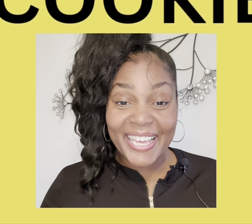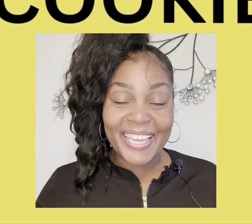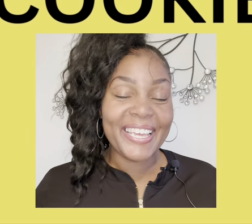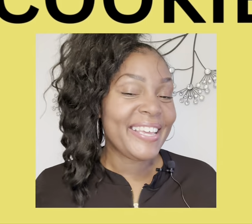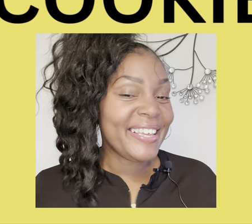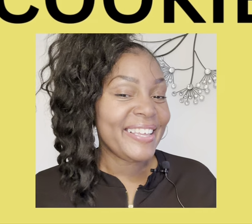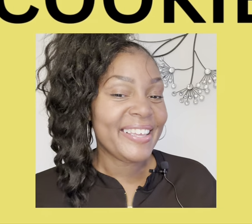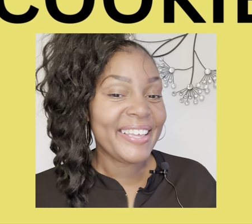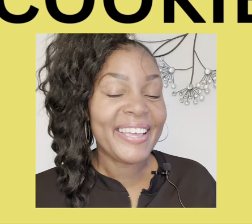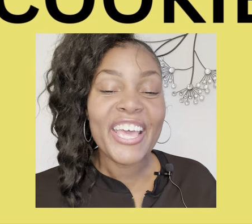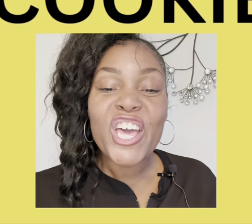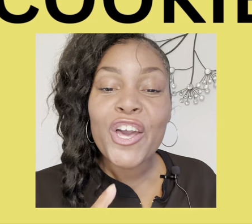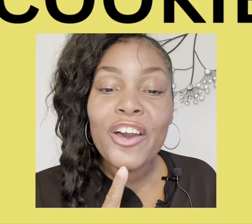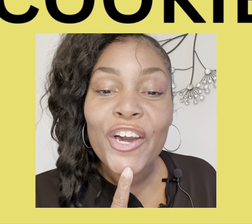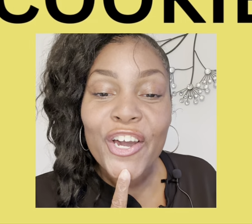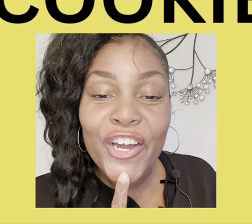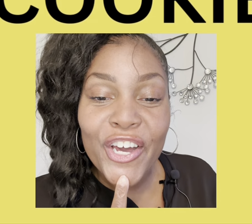Cookie.